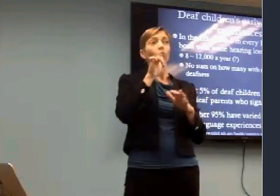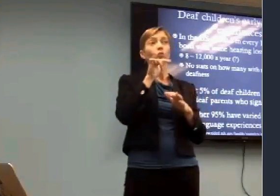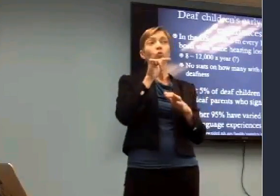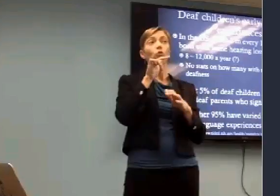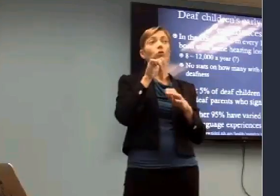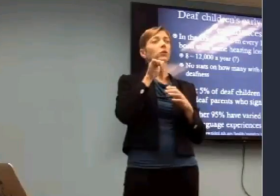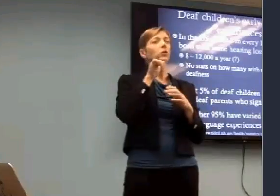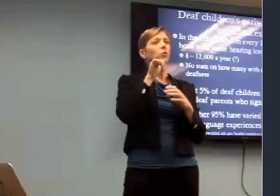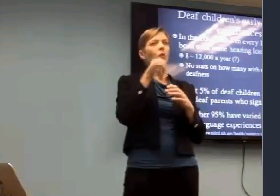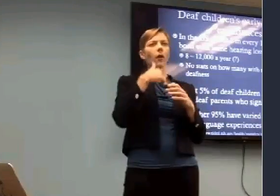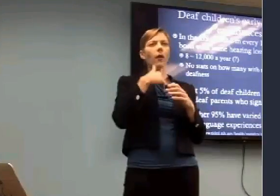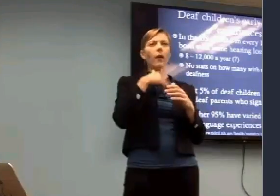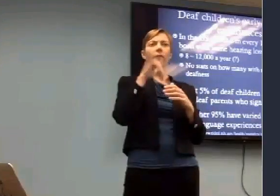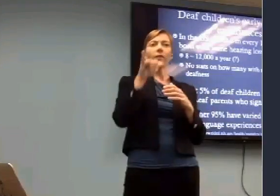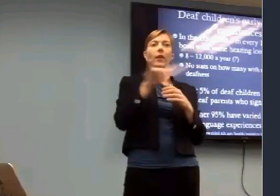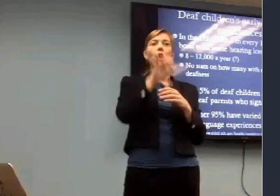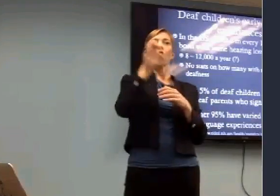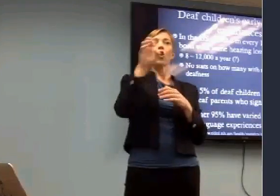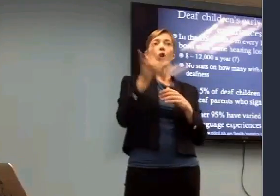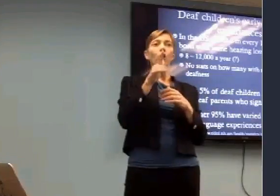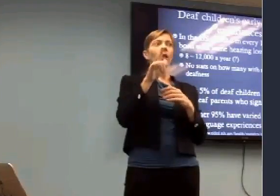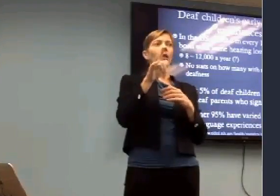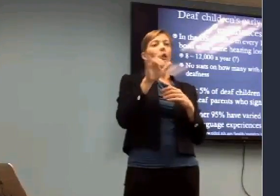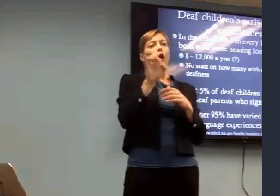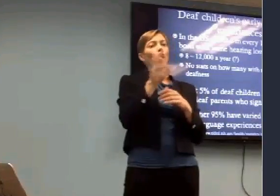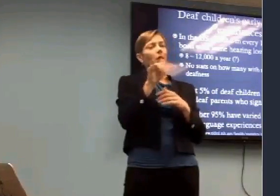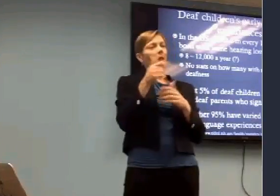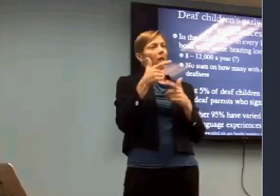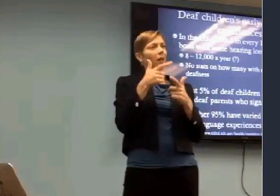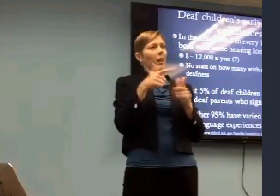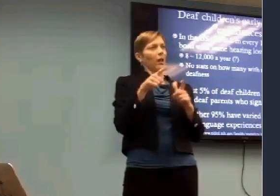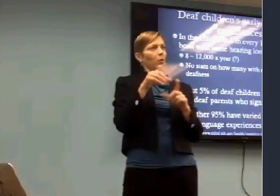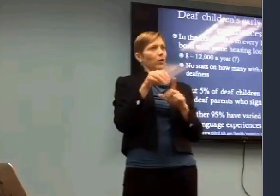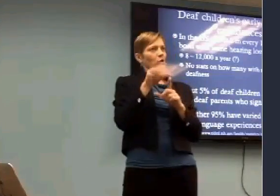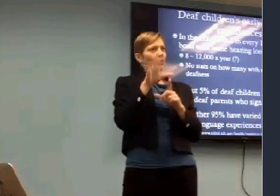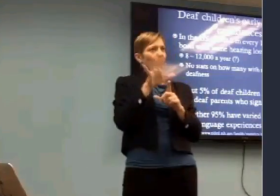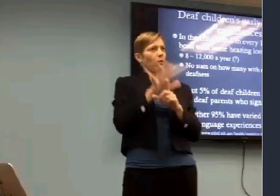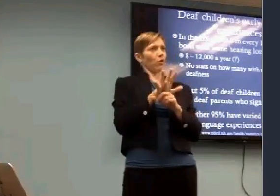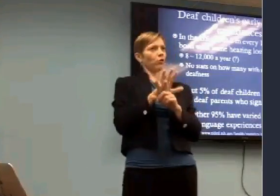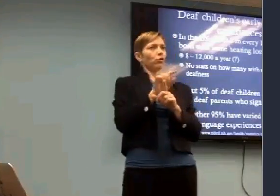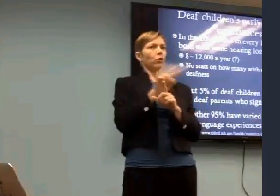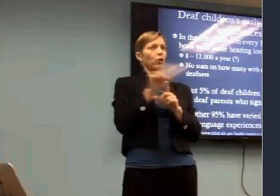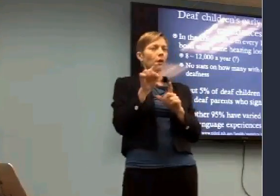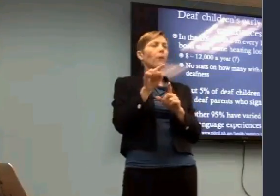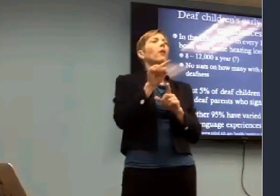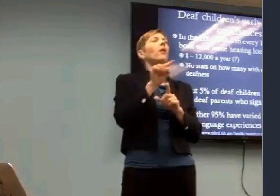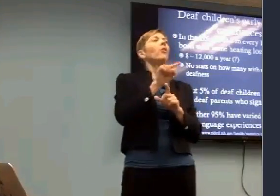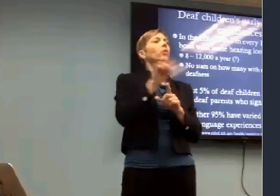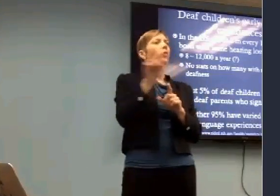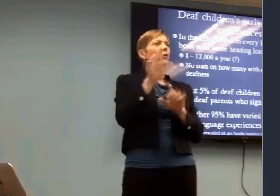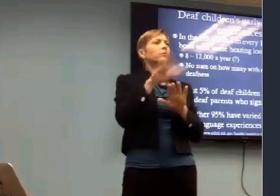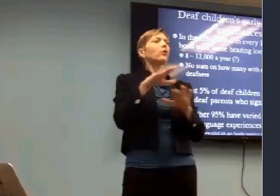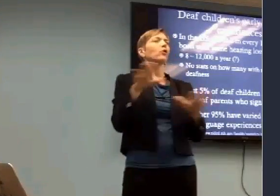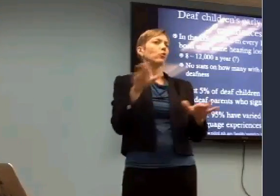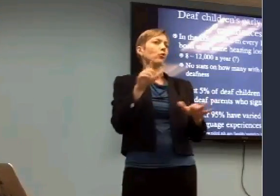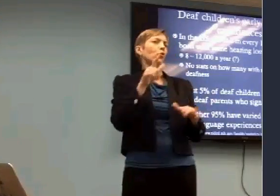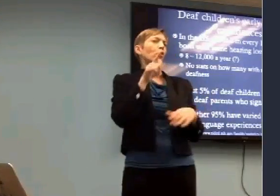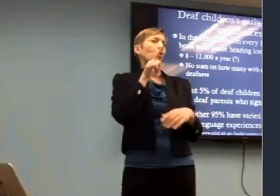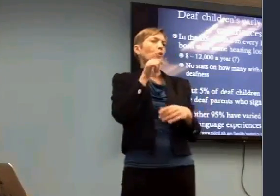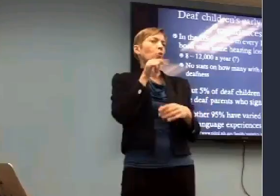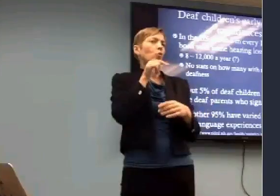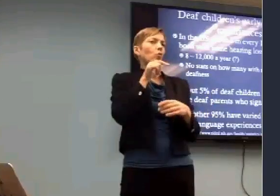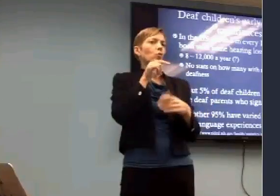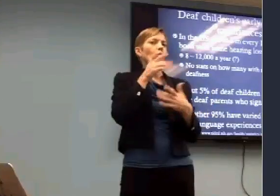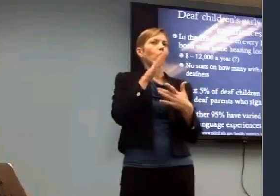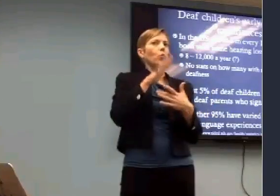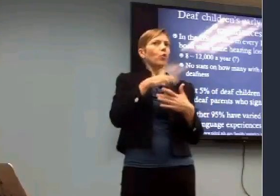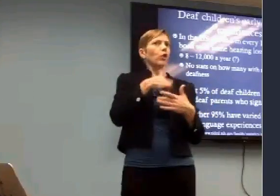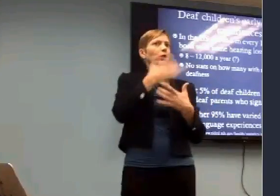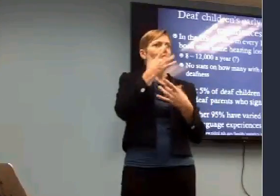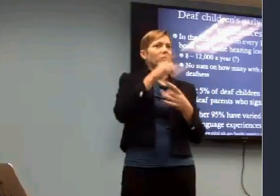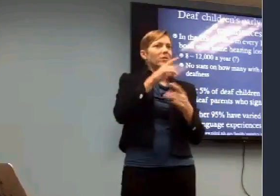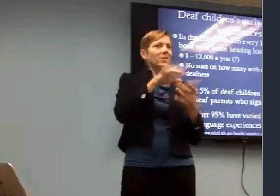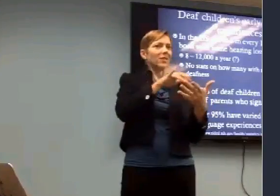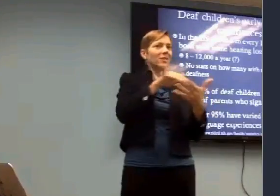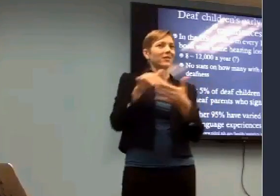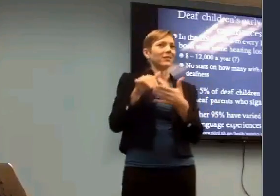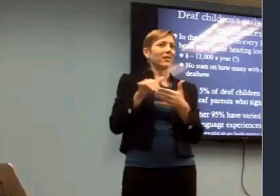So this 95% of deaf children who do not have that early language exposure, those are the children who we're